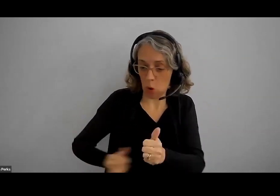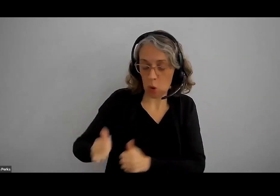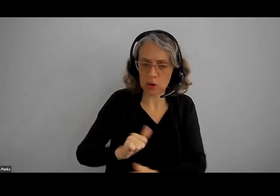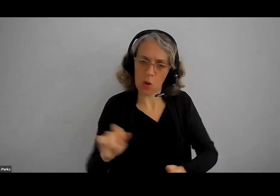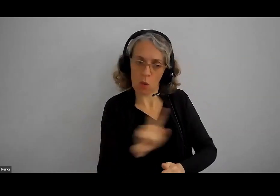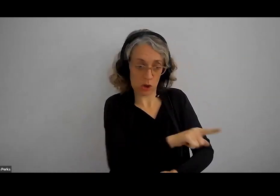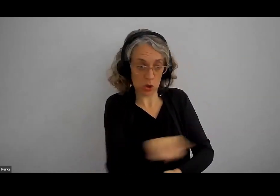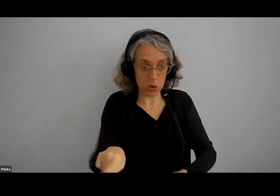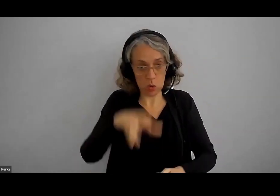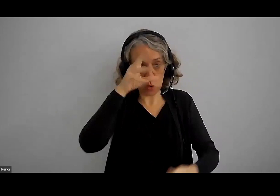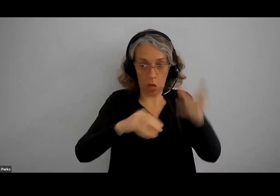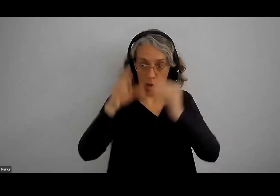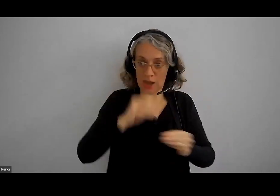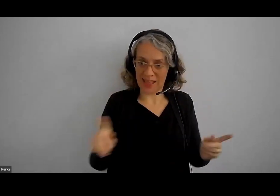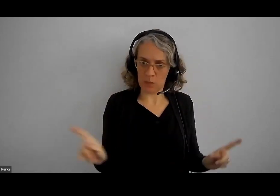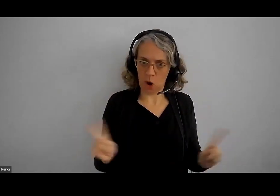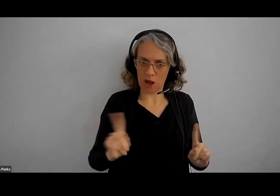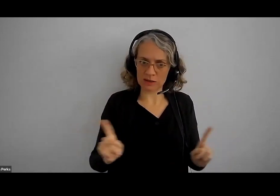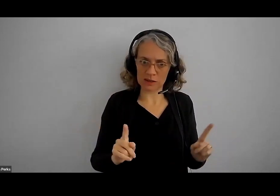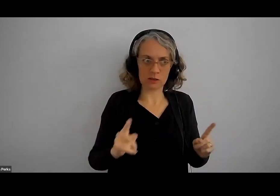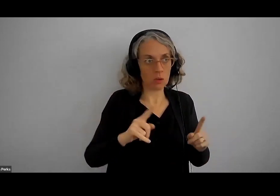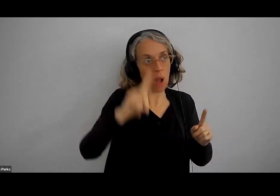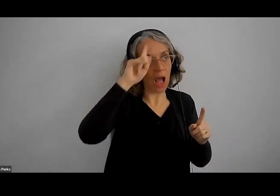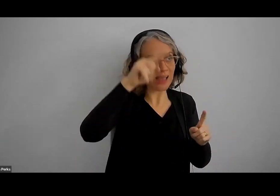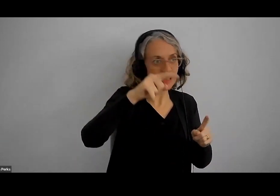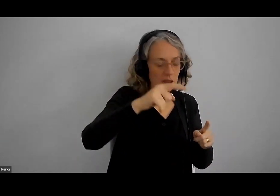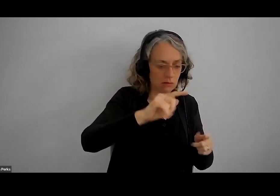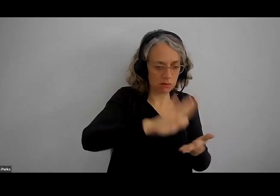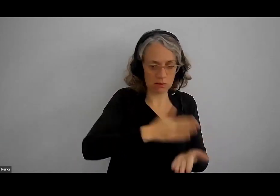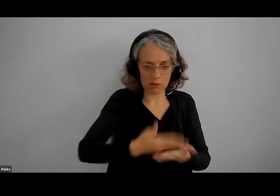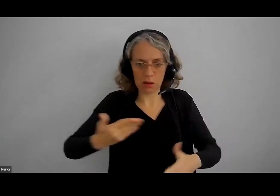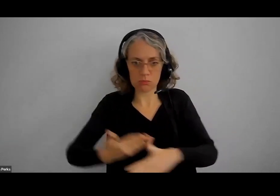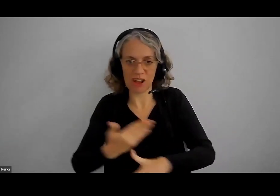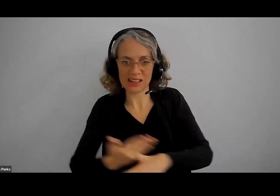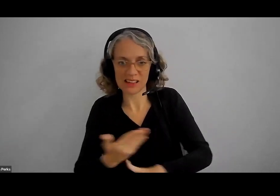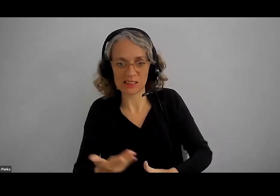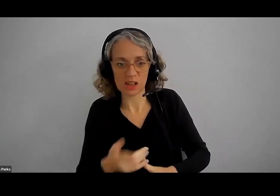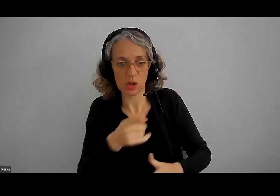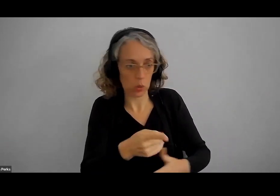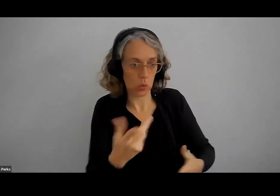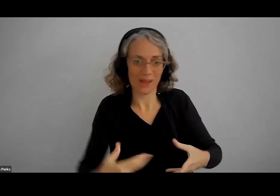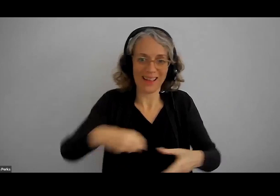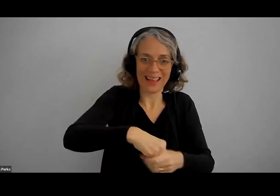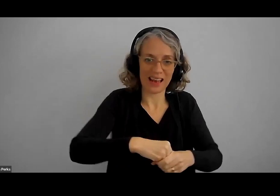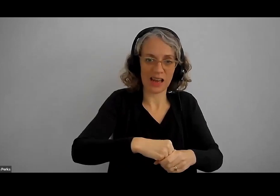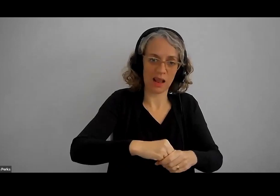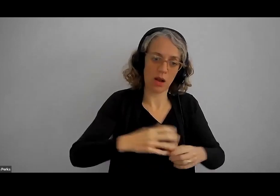the process of what it means to actually bring these ideas into practice? We're going to invite you to jump into breakout rooms and share